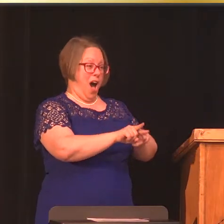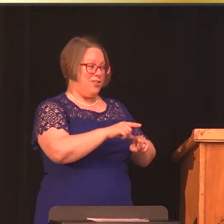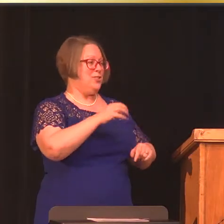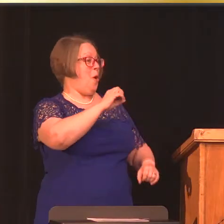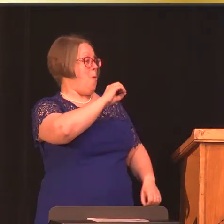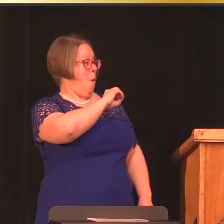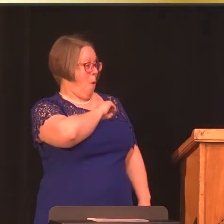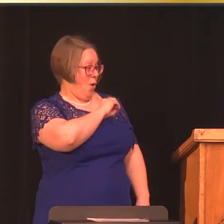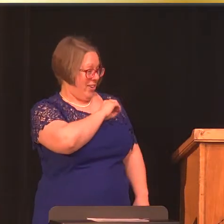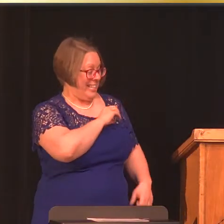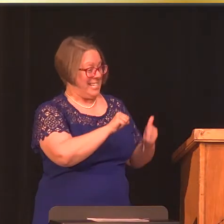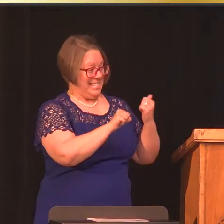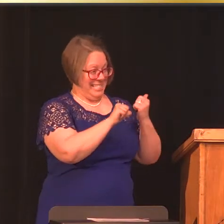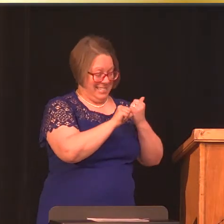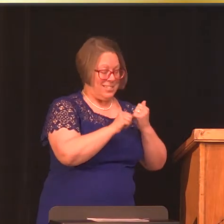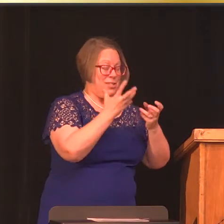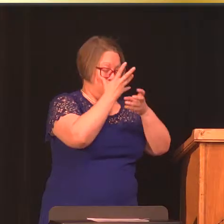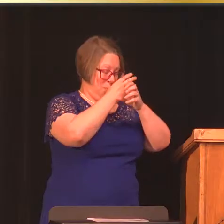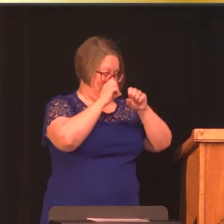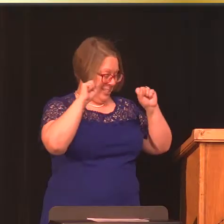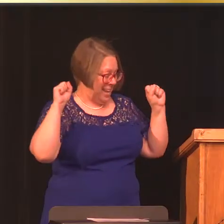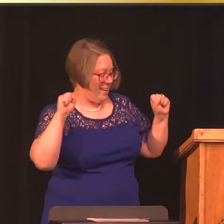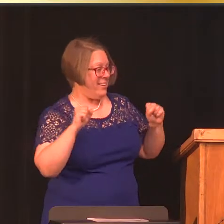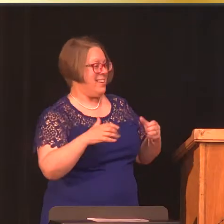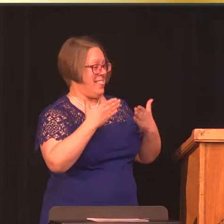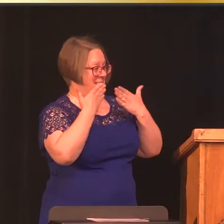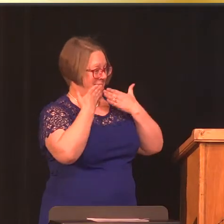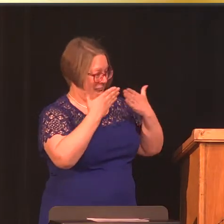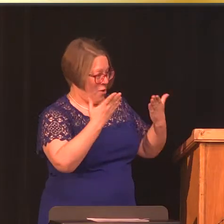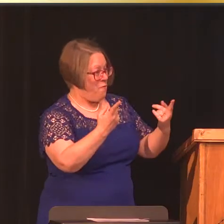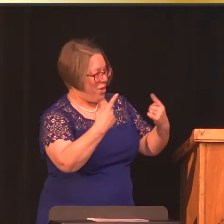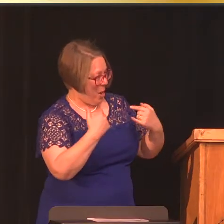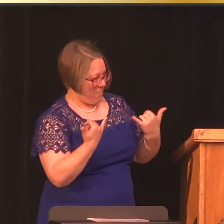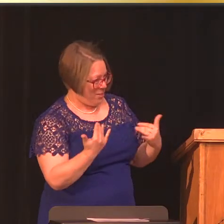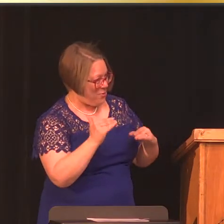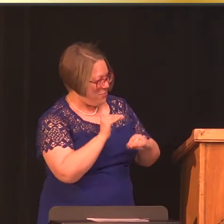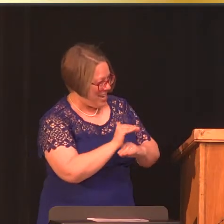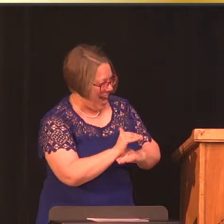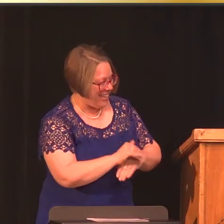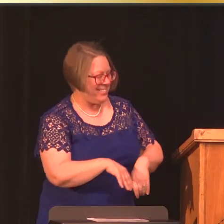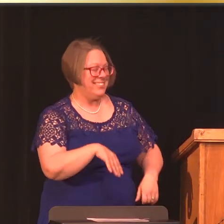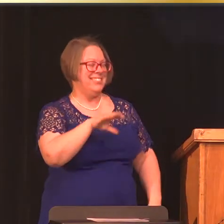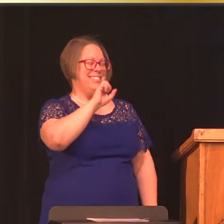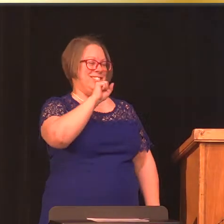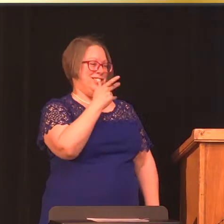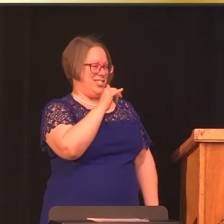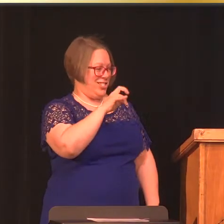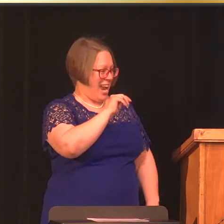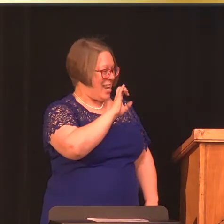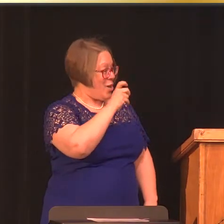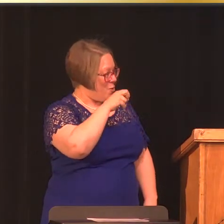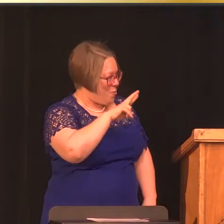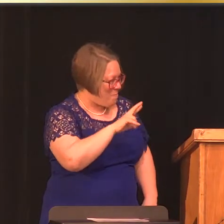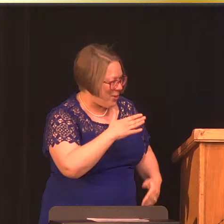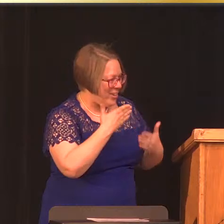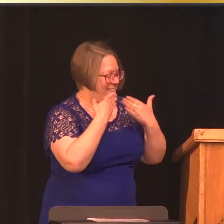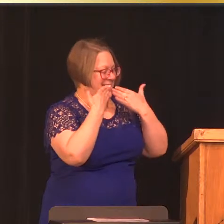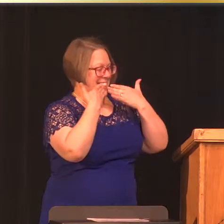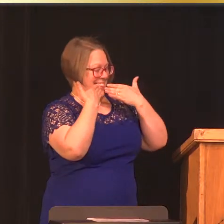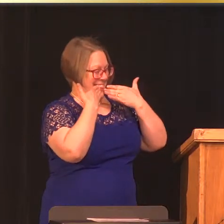tonight. Also, Assistant Superintendent Oren Katchoff for coming tonight. And Assistant Superintendent